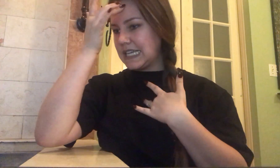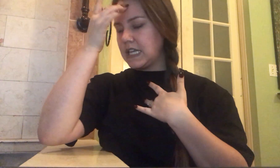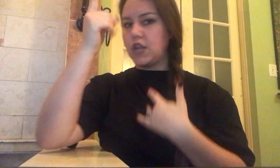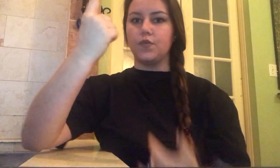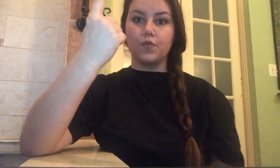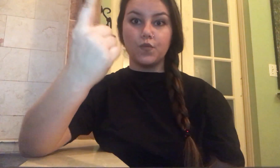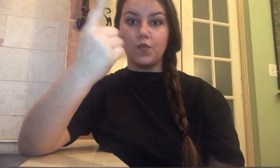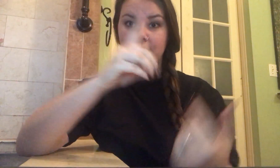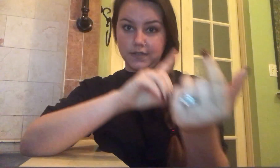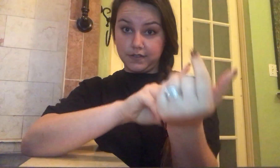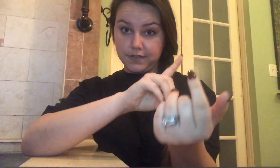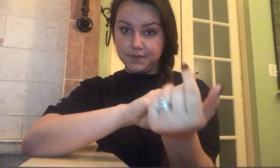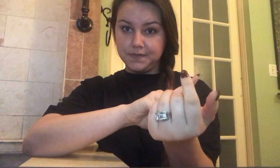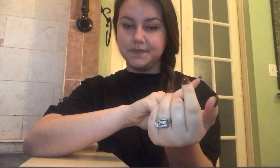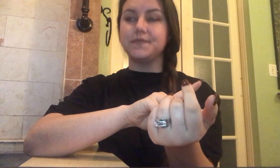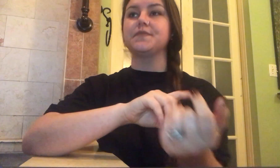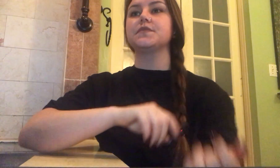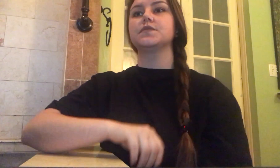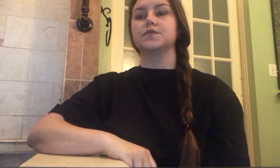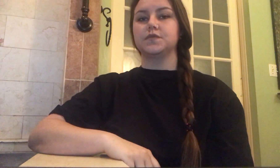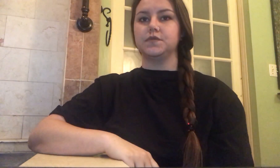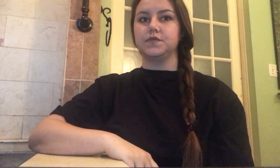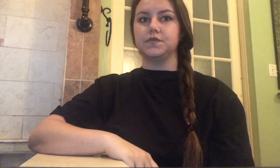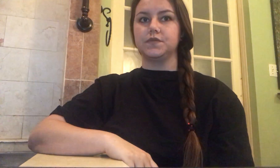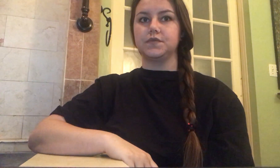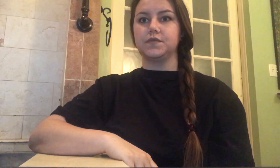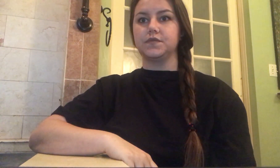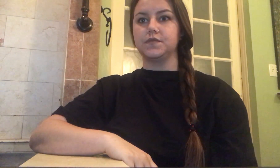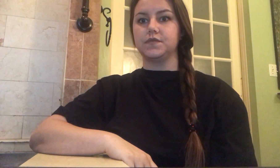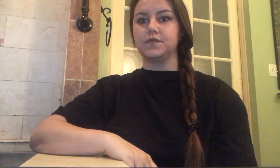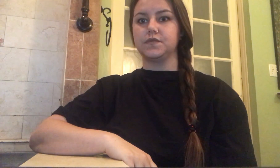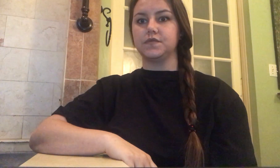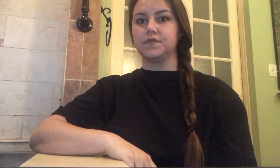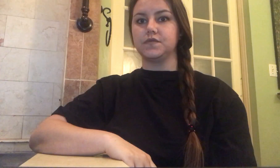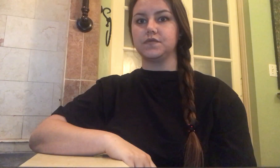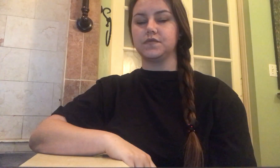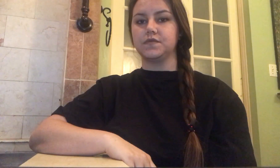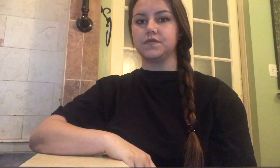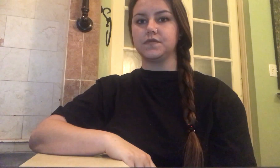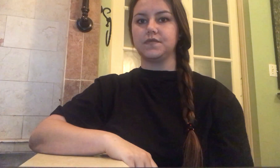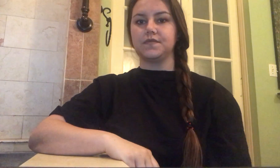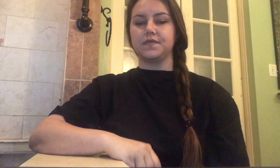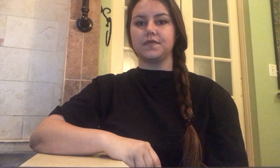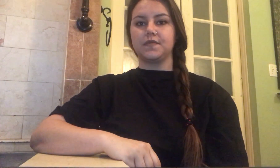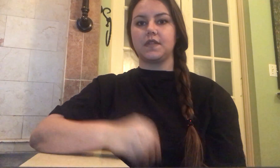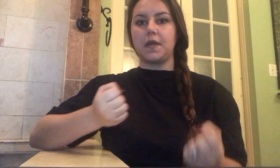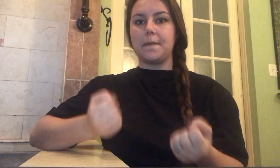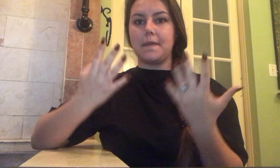doctors could ever service. We didn't have enough money, we didn't have enough doctors, we didn't have enough time. And, I was scrubbed